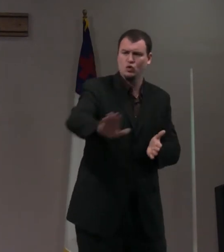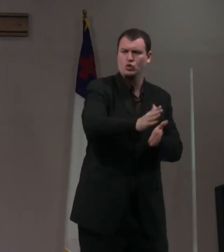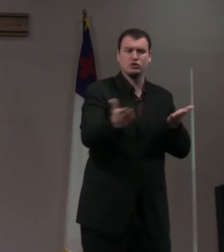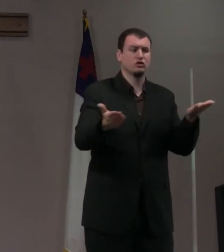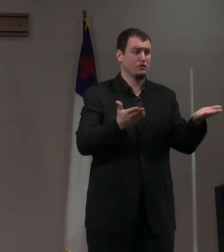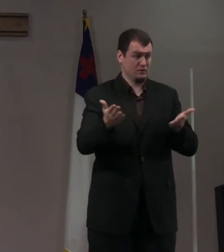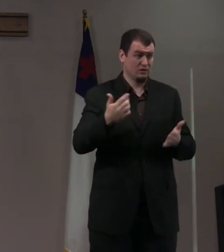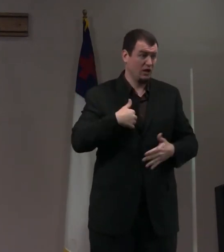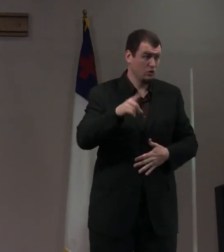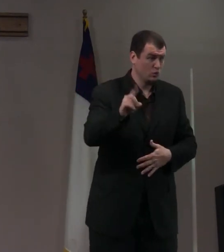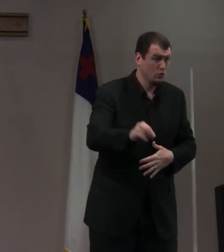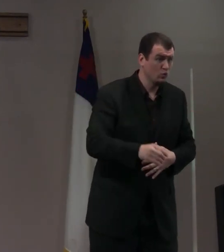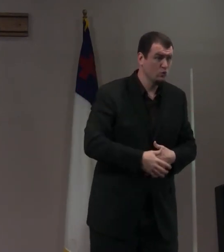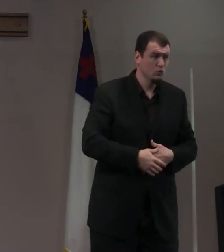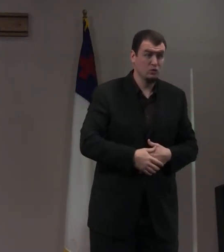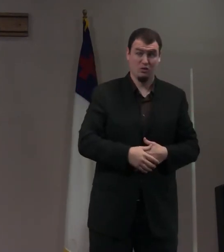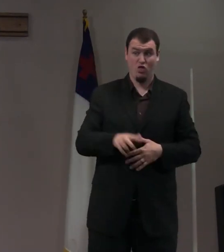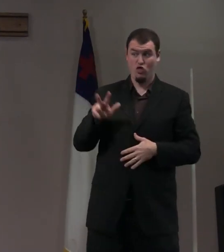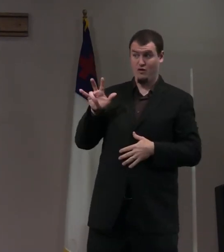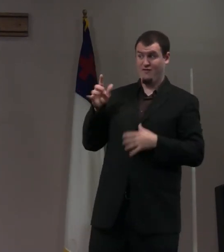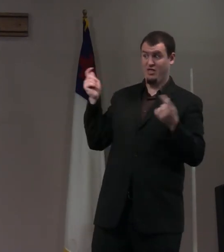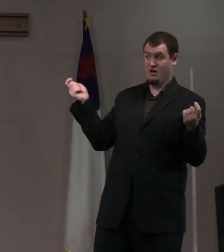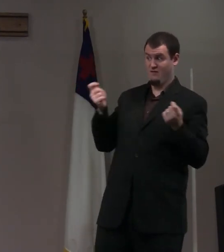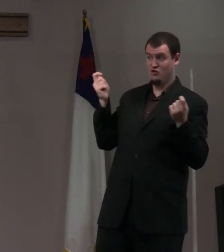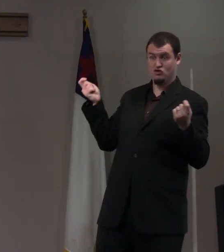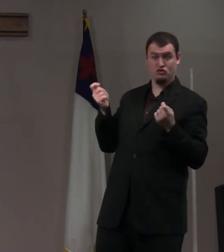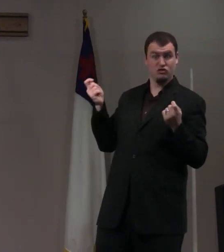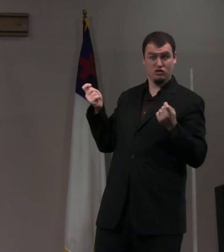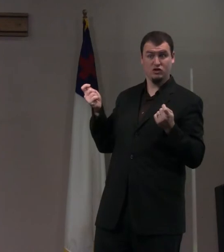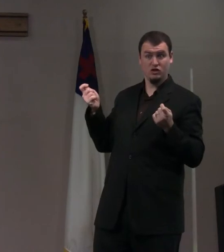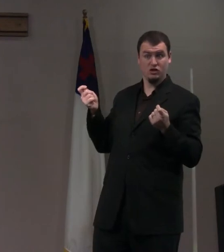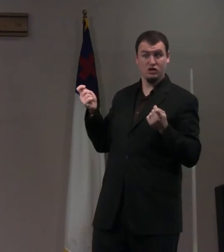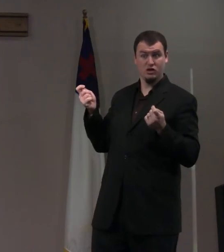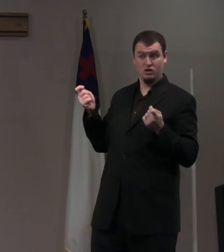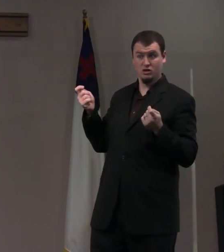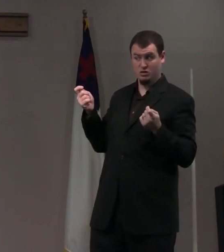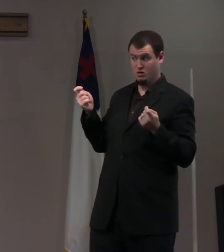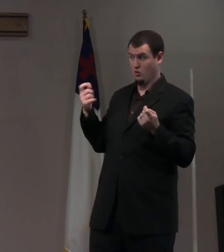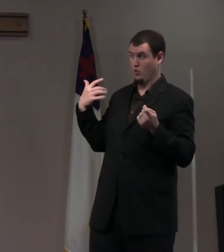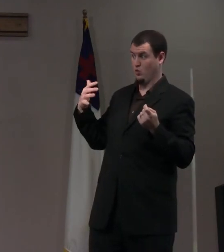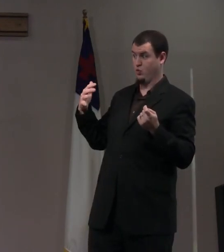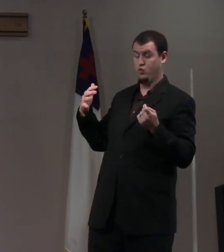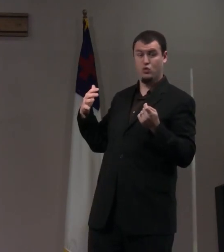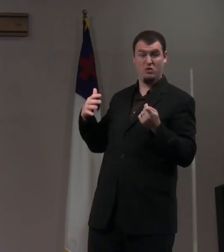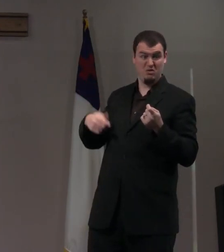And I applaud you for being here at church. That's fine. Your 35th